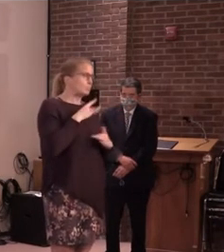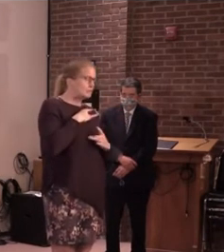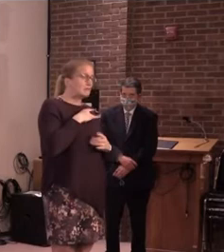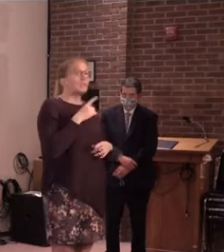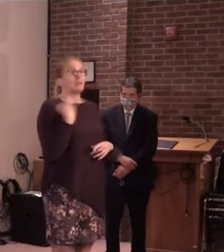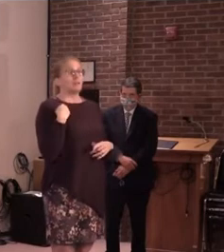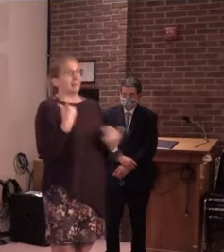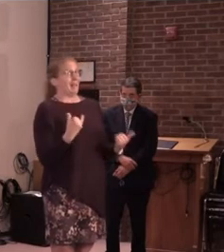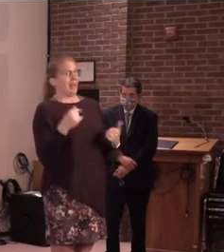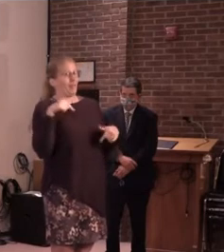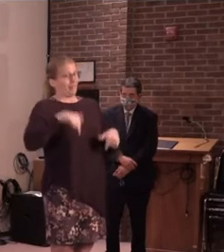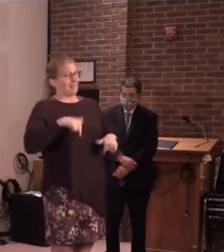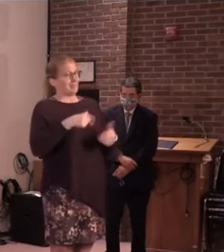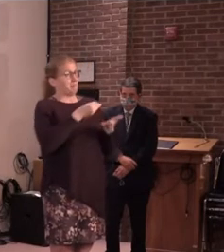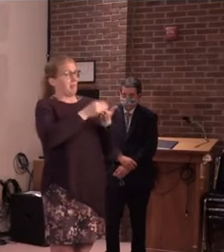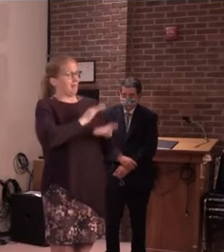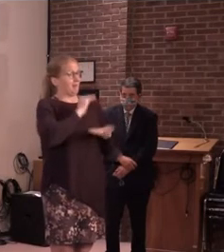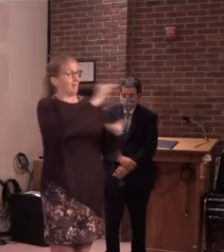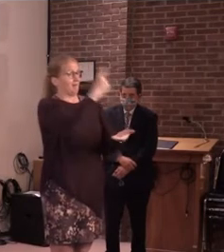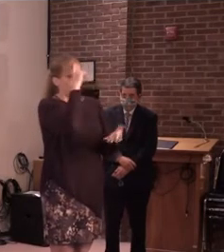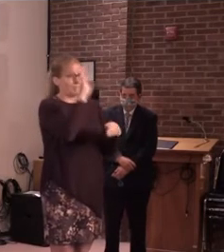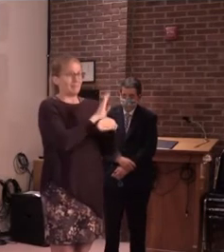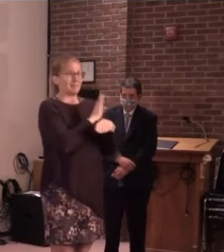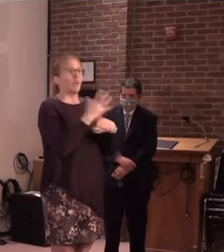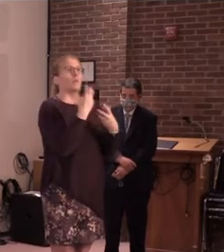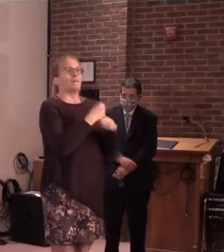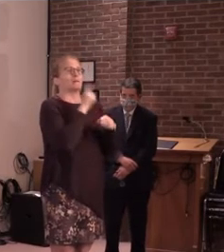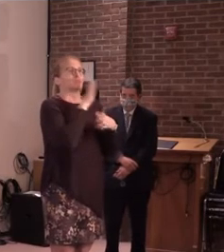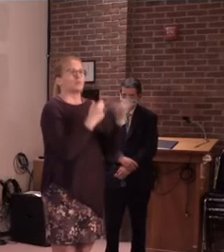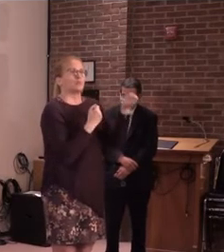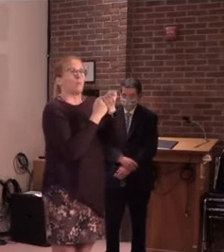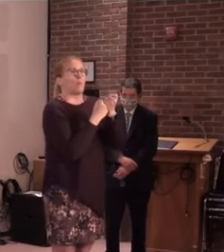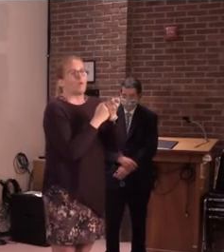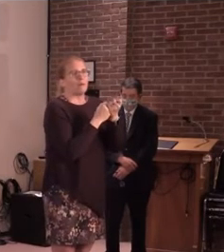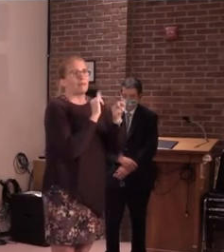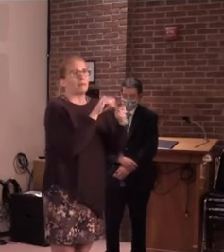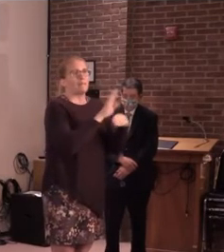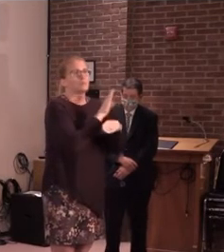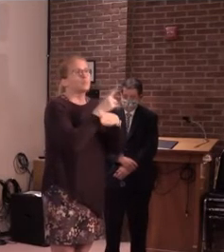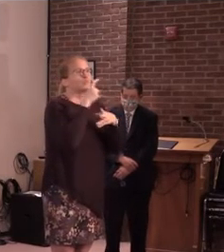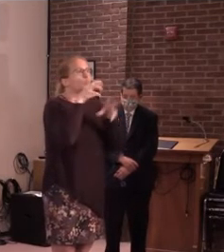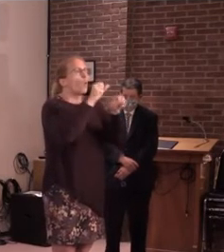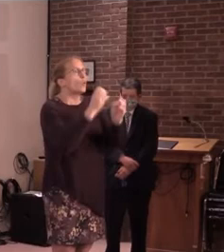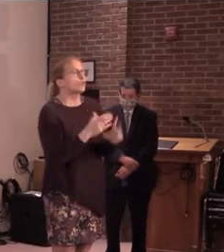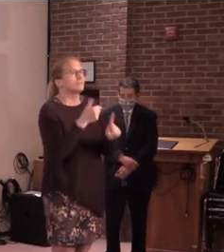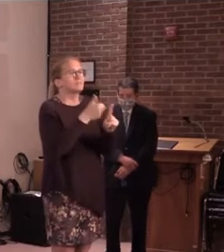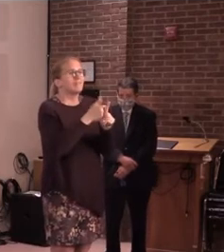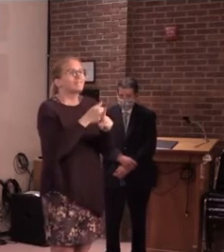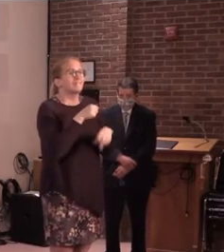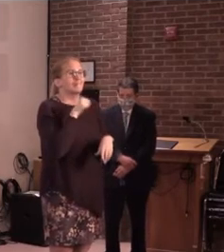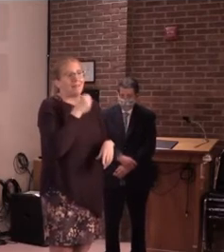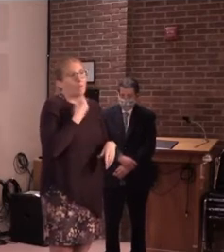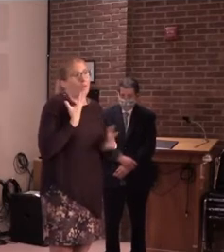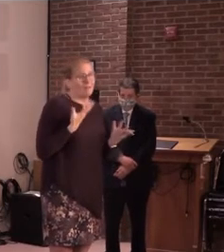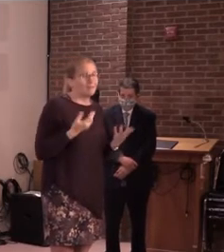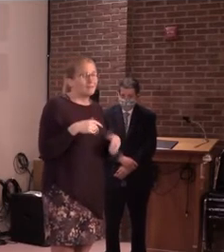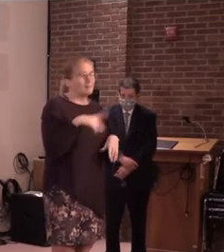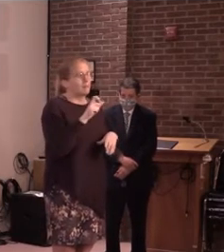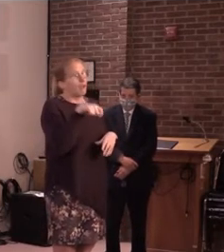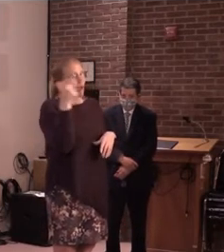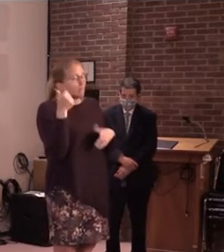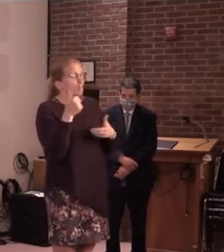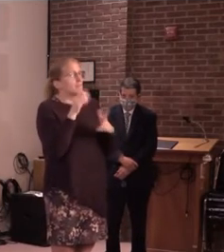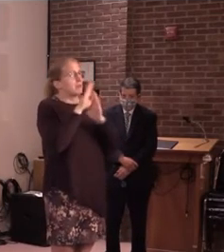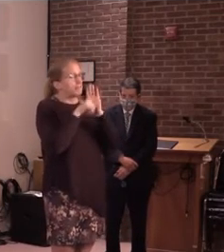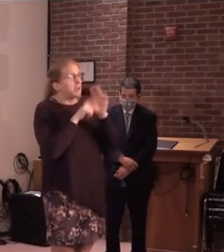this economic package, and so we definitely are working on this particular aspect of the pandemic and